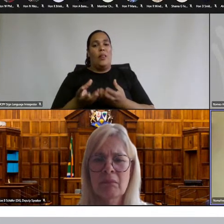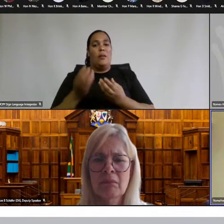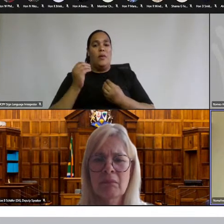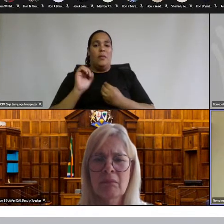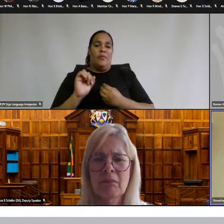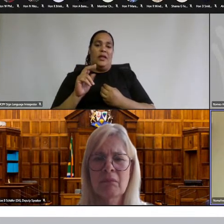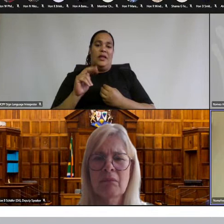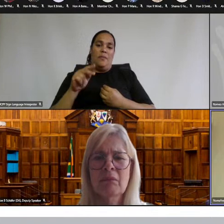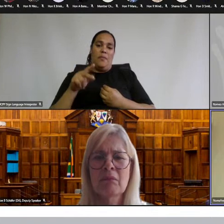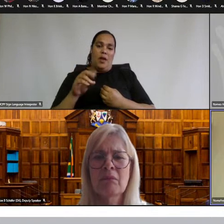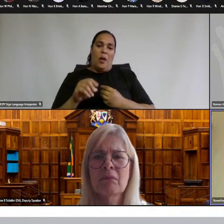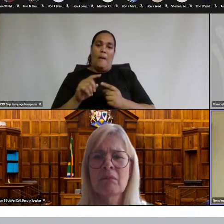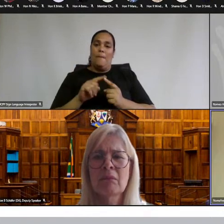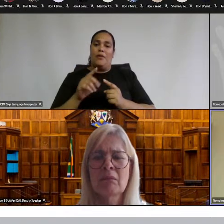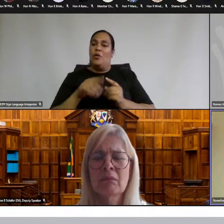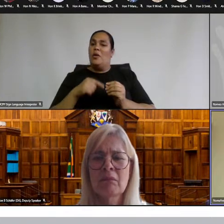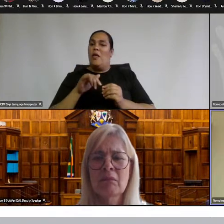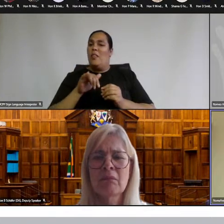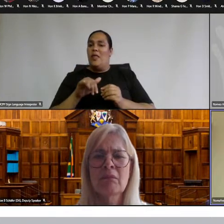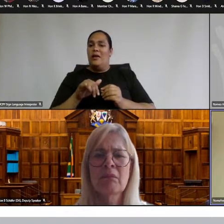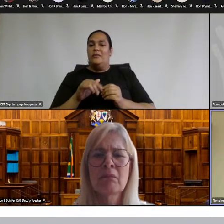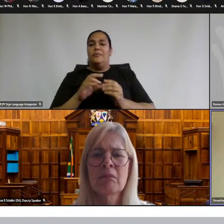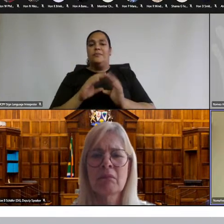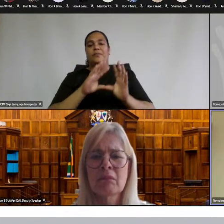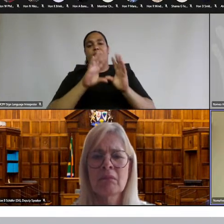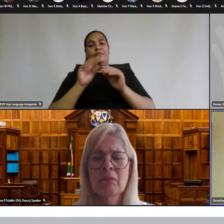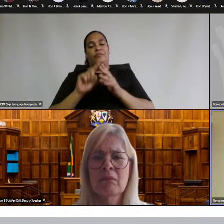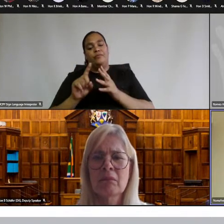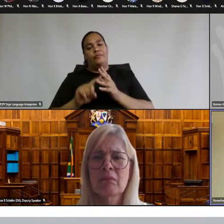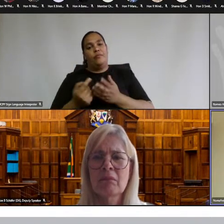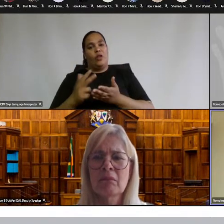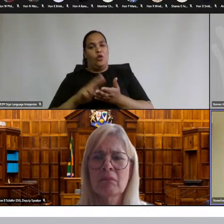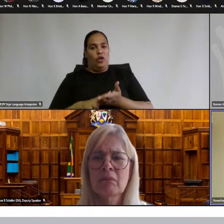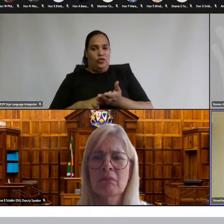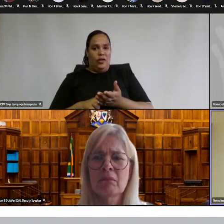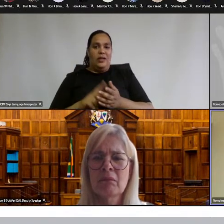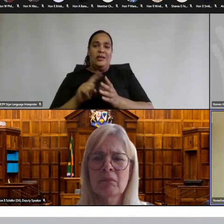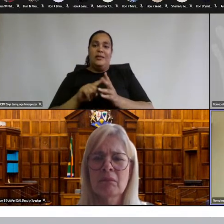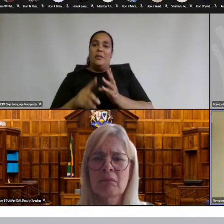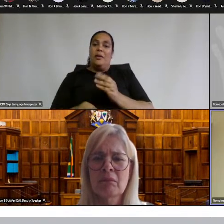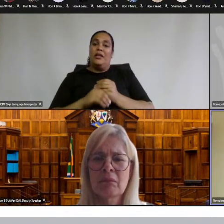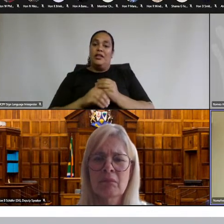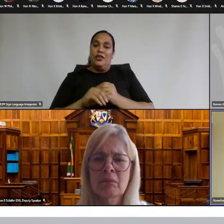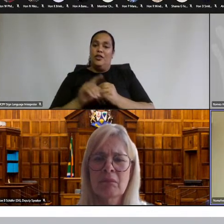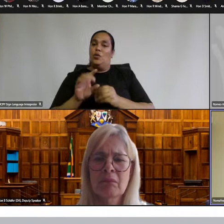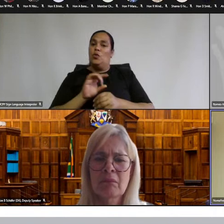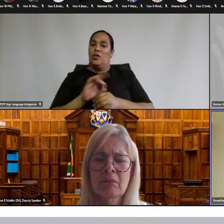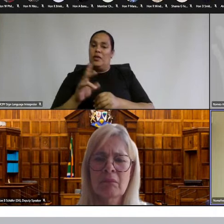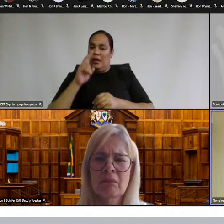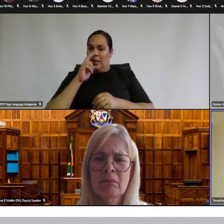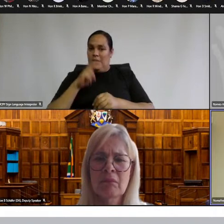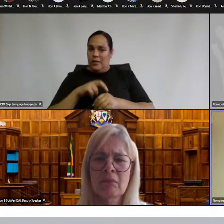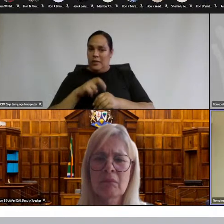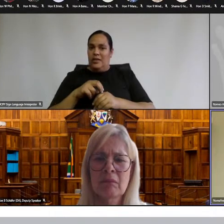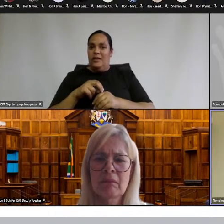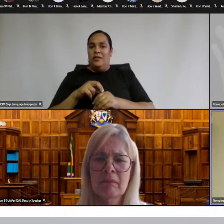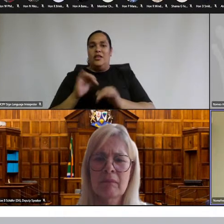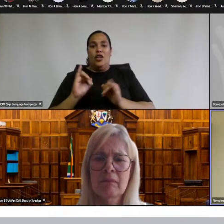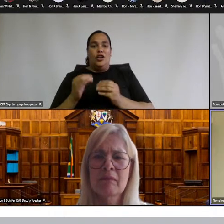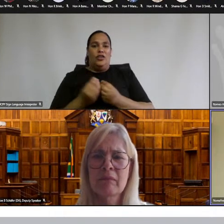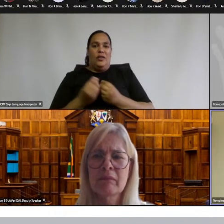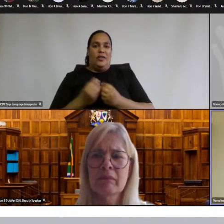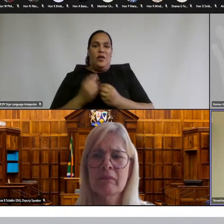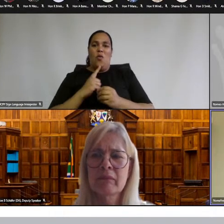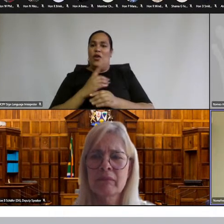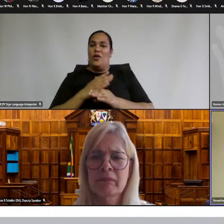NPOs. So it's not about that, it's about all those staff are contract. In addition to that, you're still gonna need the agent staff, because you'll